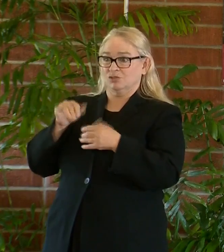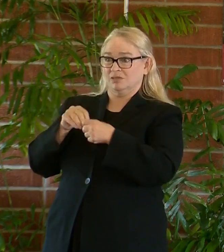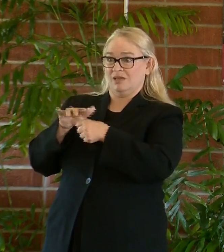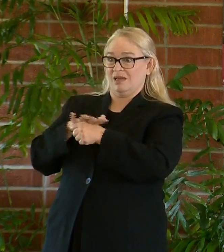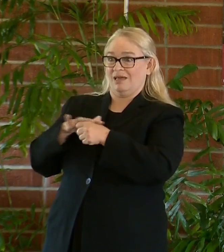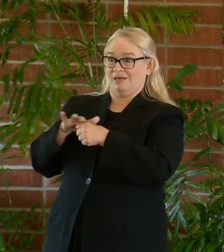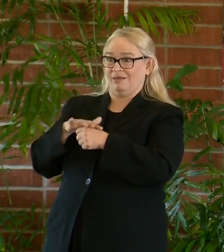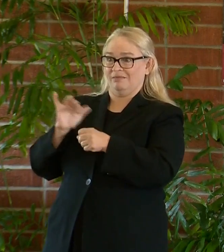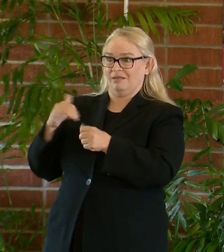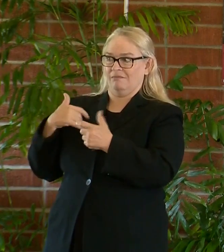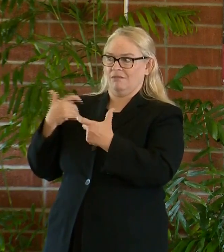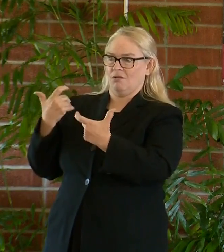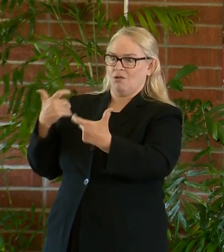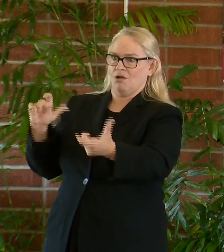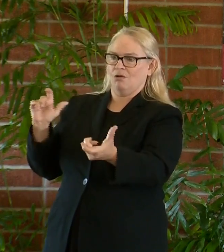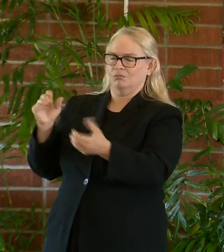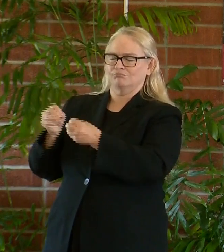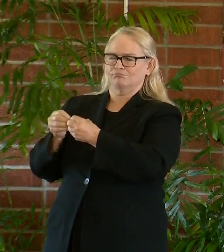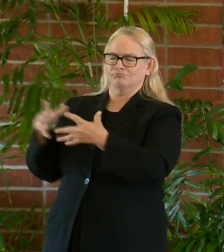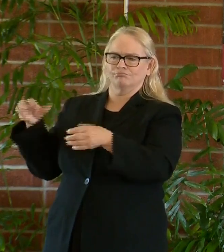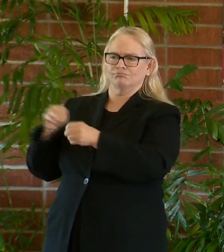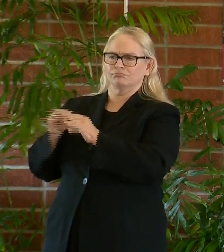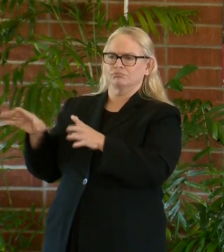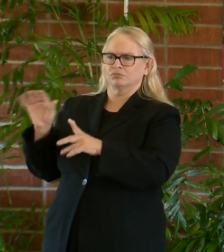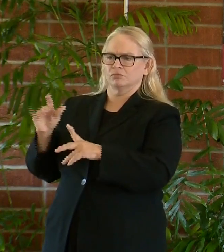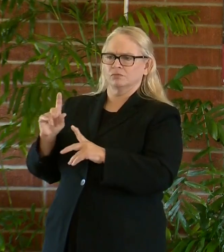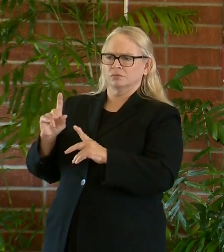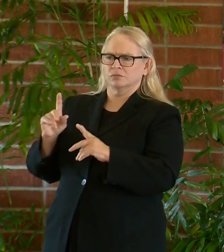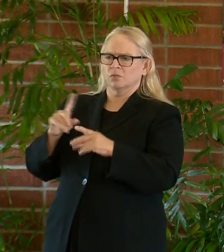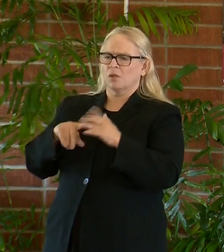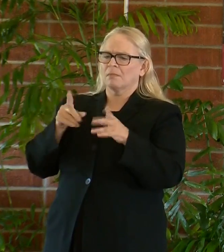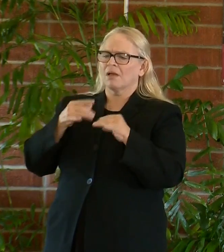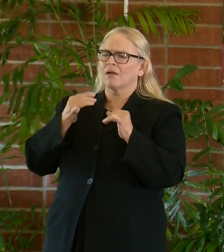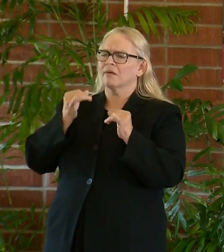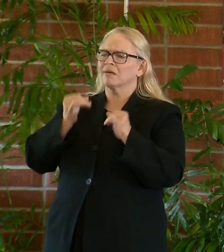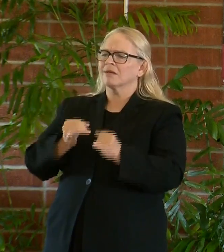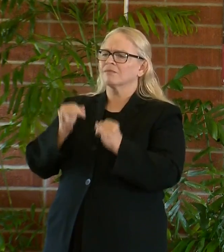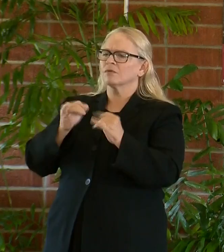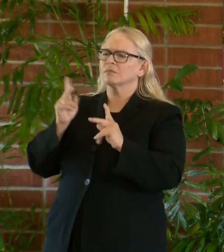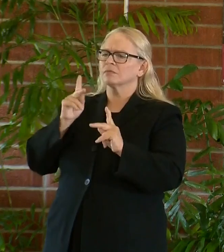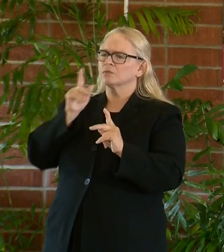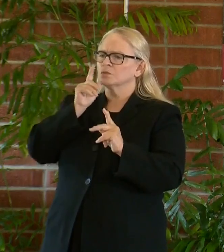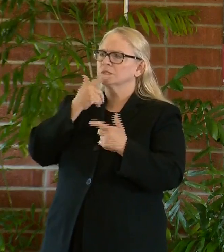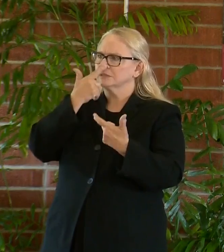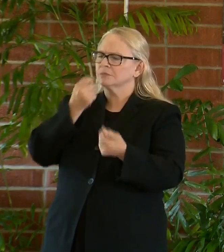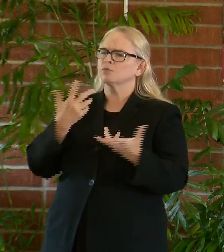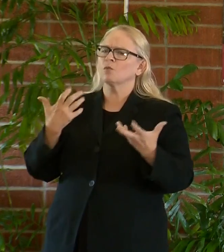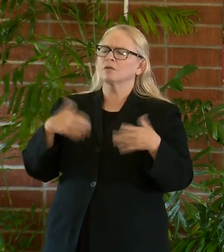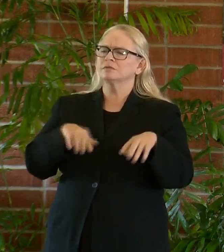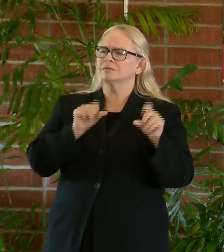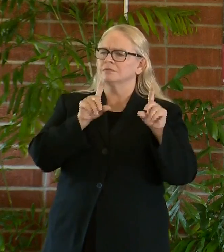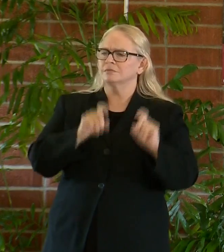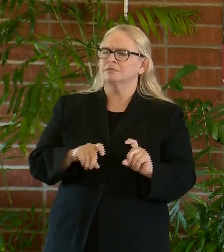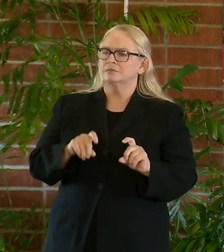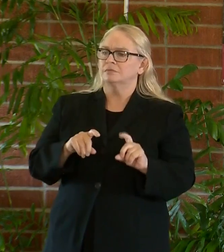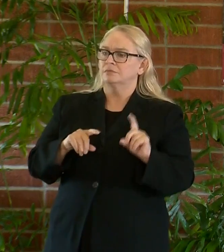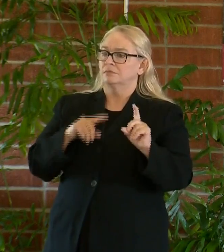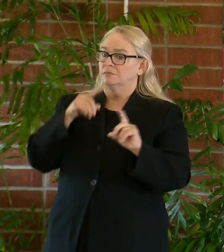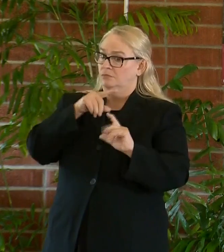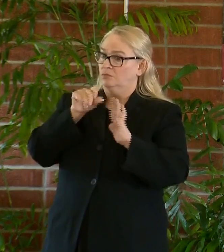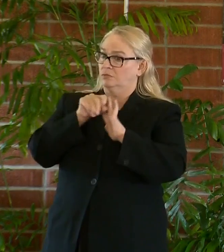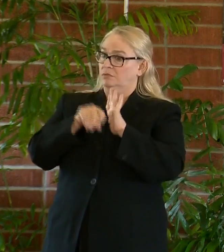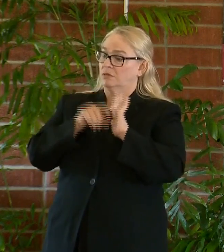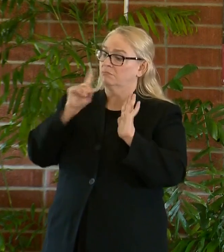clarify how the new guidelines apply to individual people who want to get tested? Is the state still advising anyone who wants a test to get